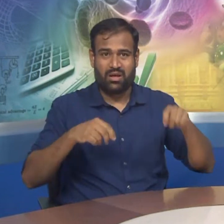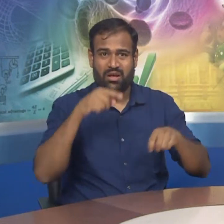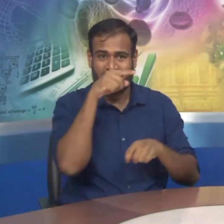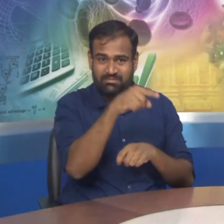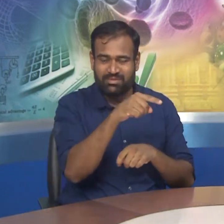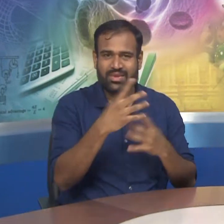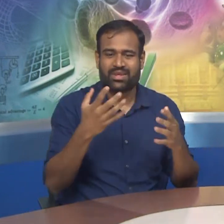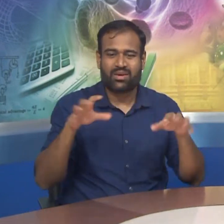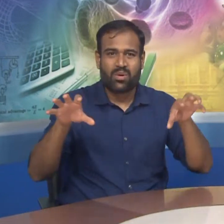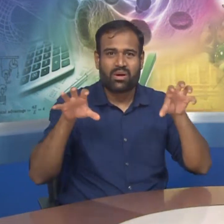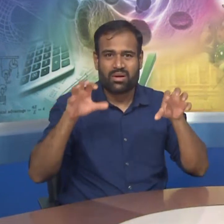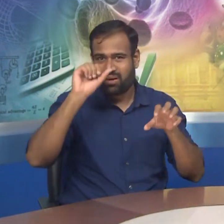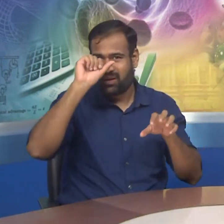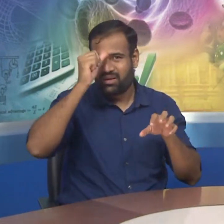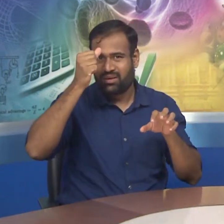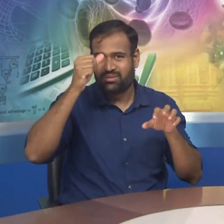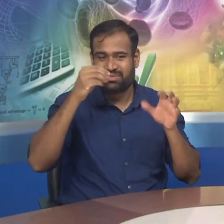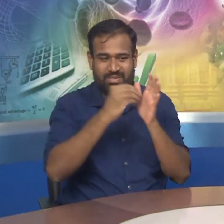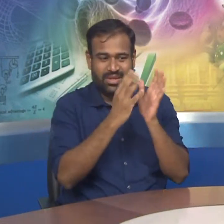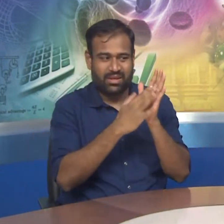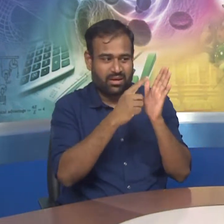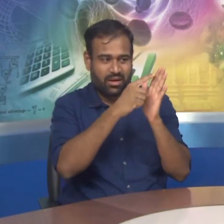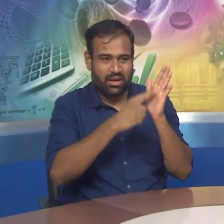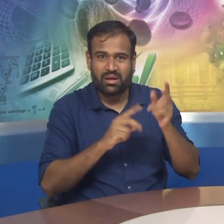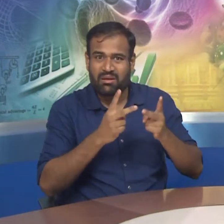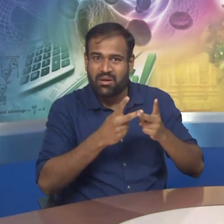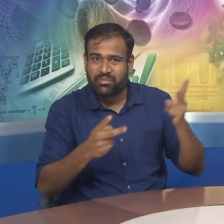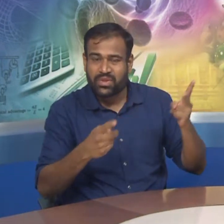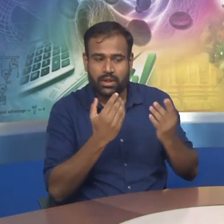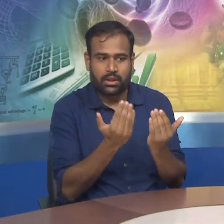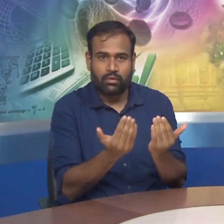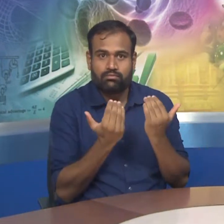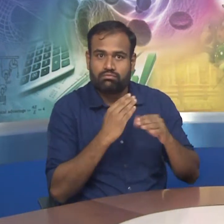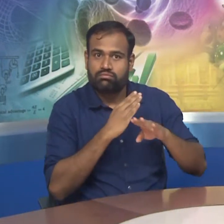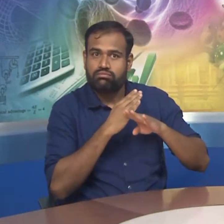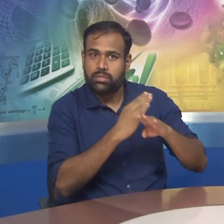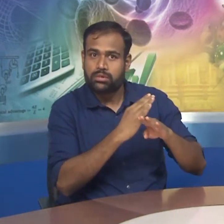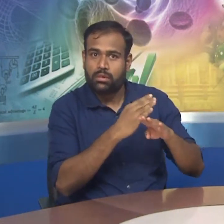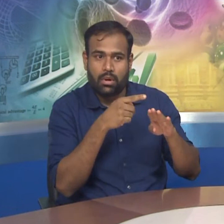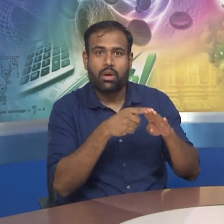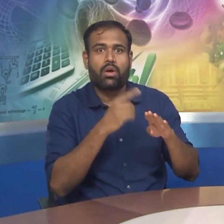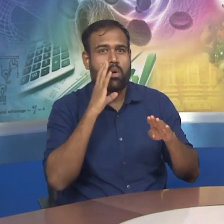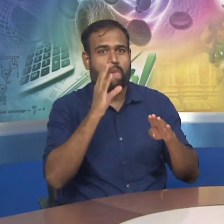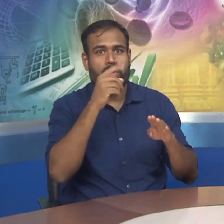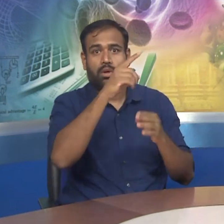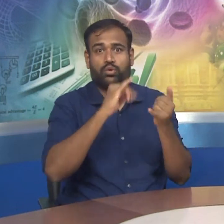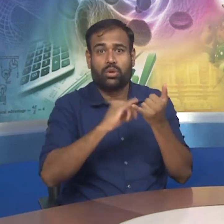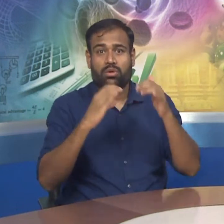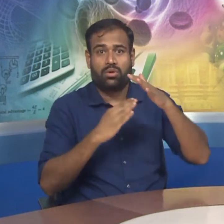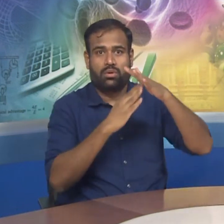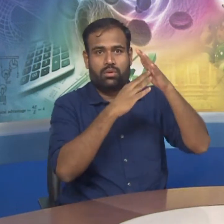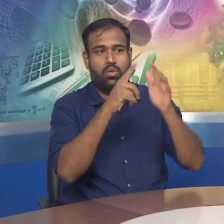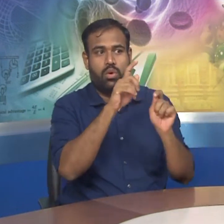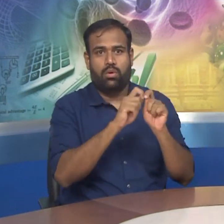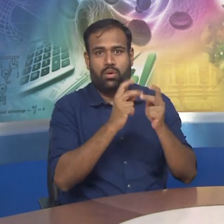Along with that, we will be able to appreciate the role of the Supreme Court of India as guardian of the Constitution